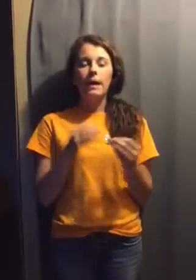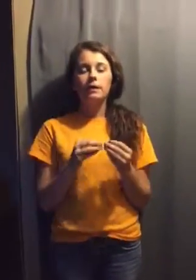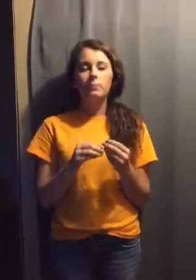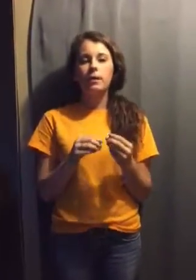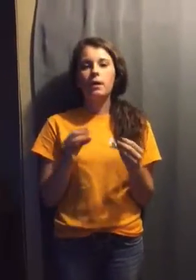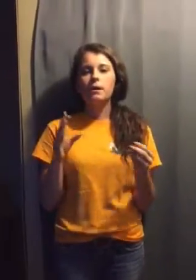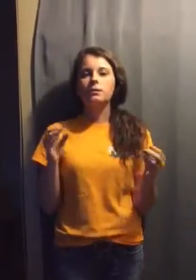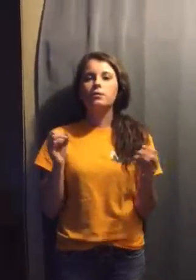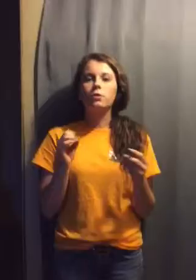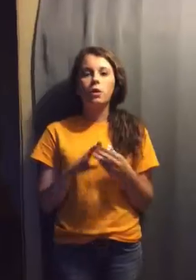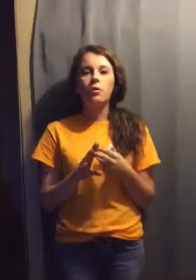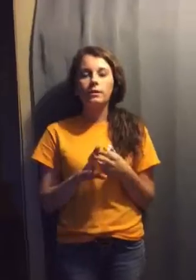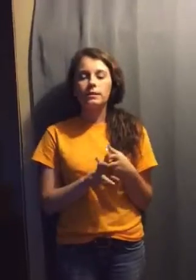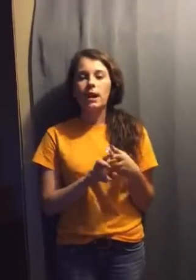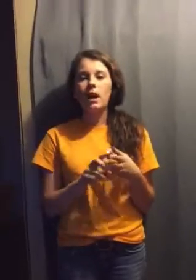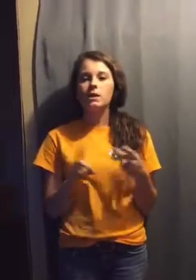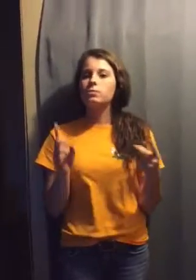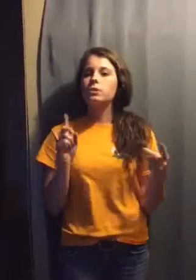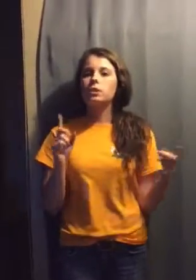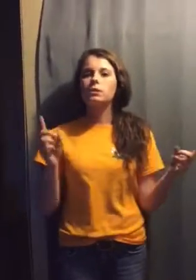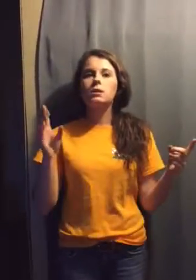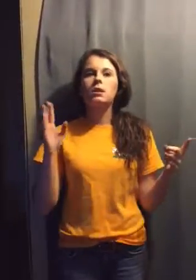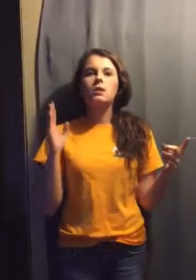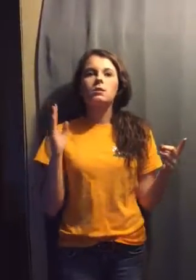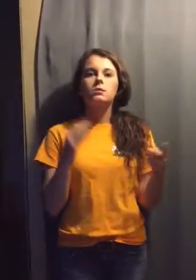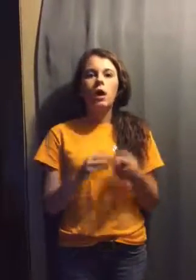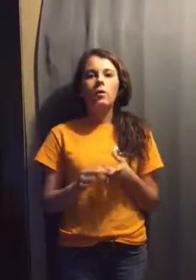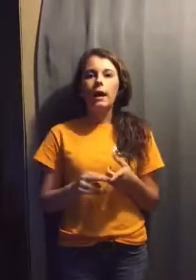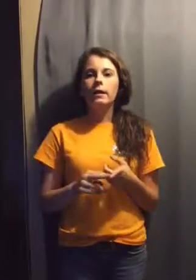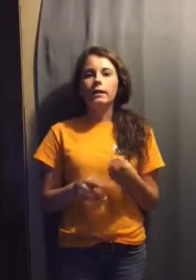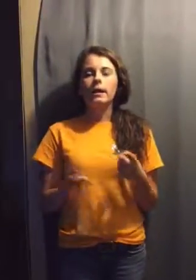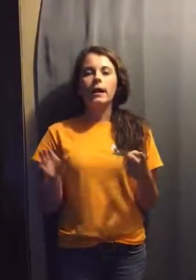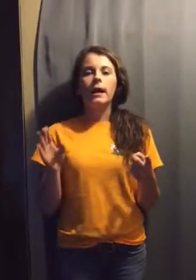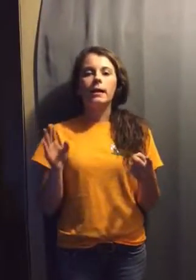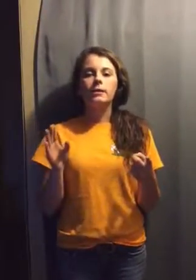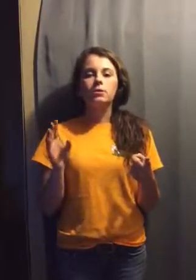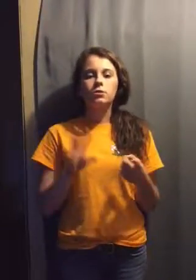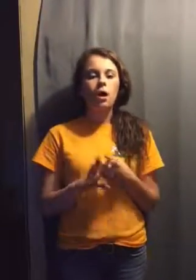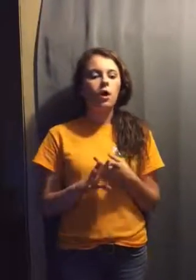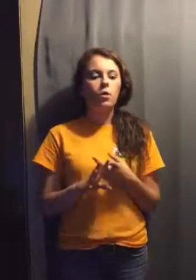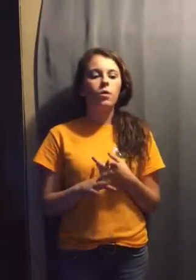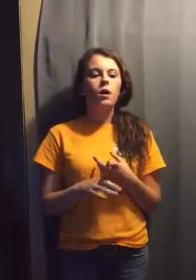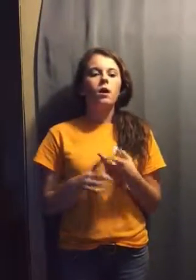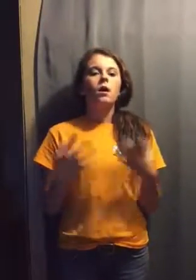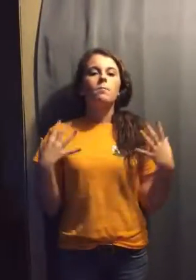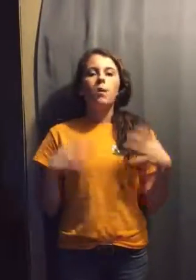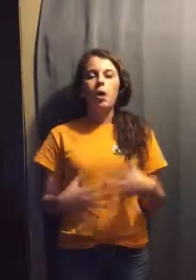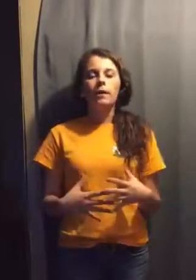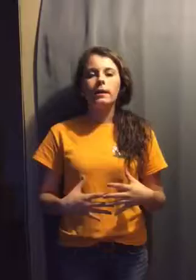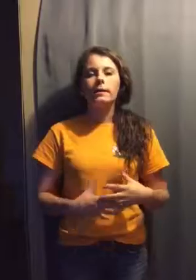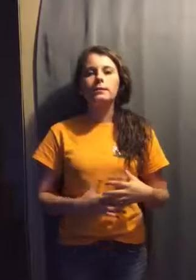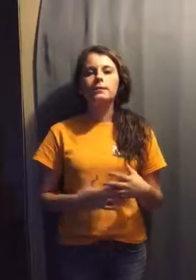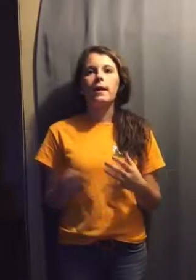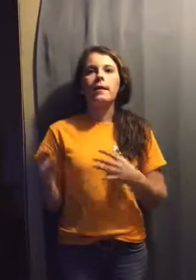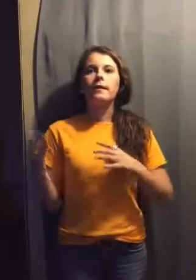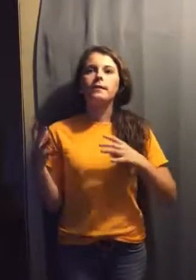mainly because their clothing styles was just so elegant and so modest,